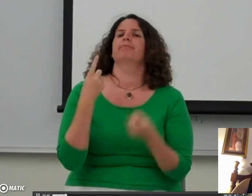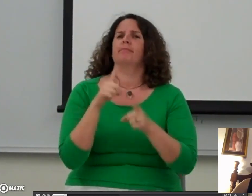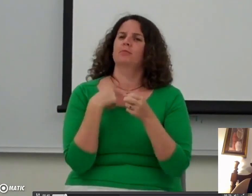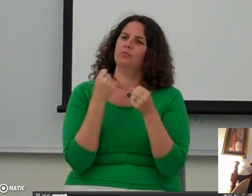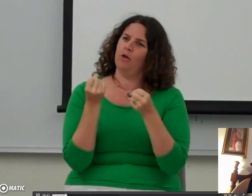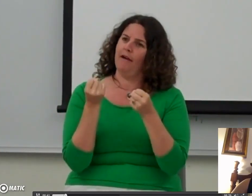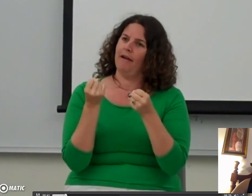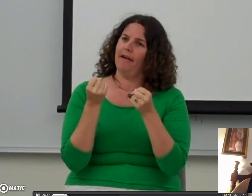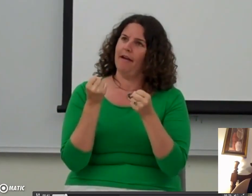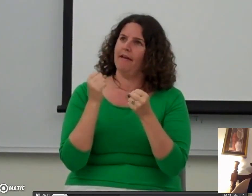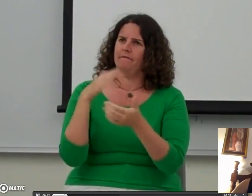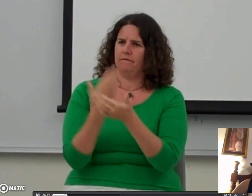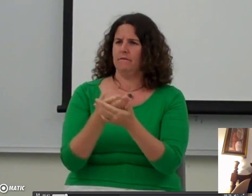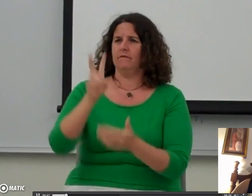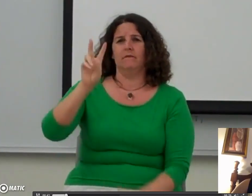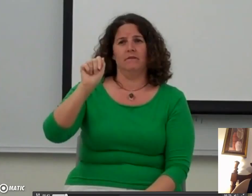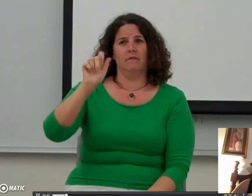It was my first time ever seeing a bear.